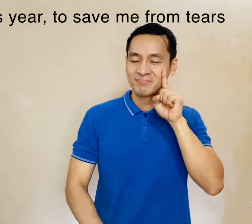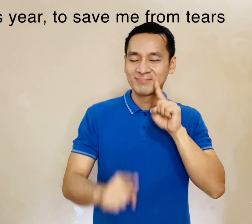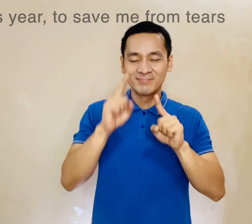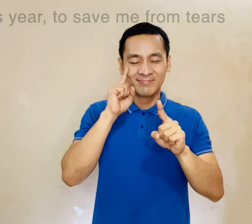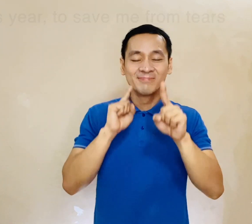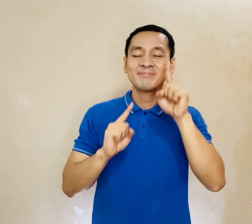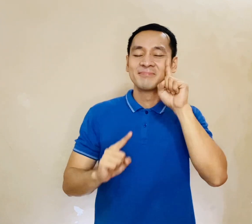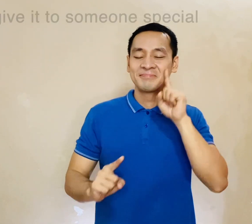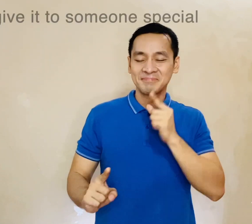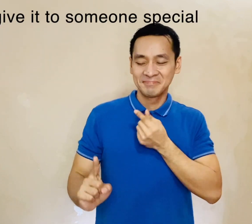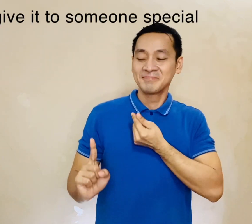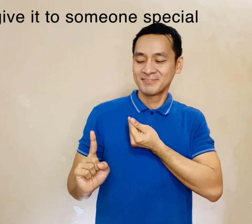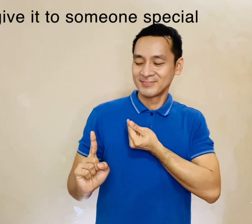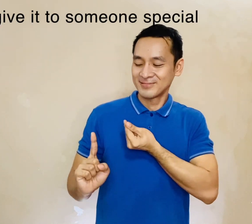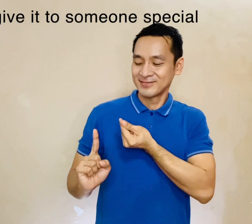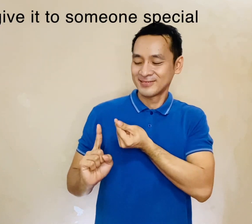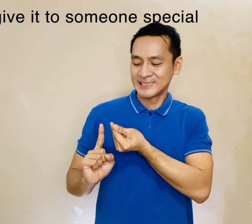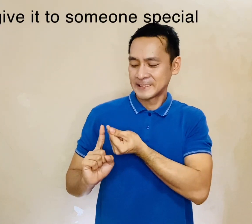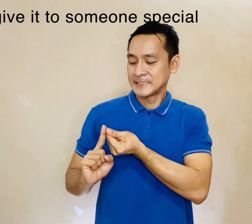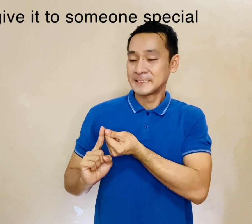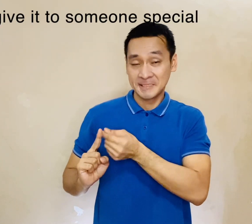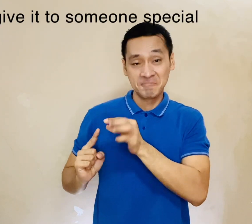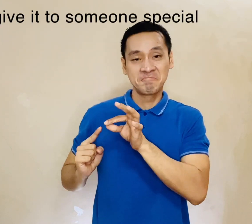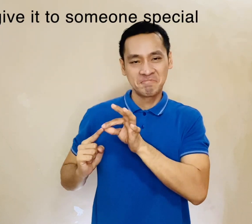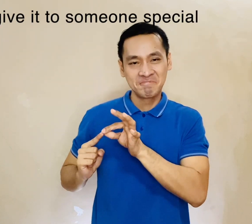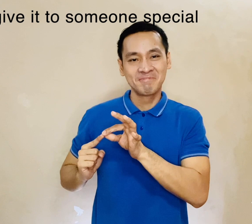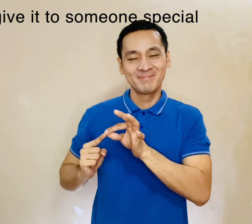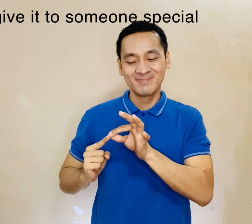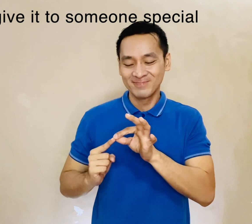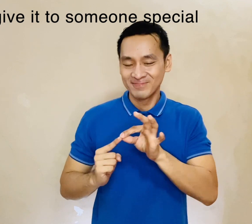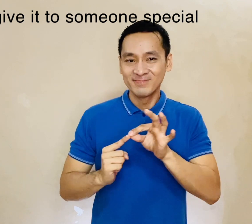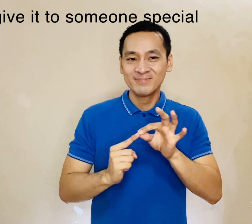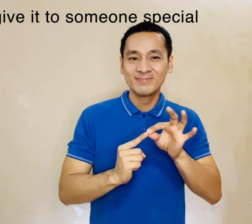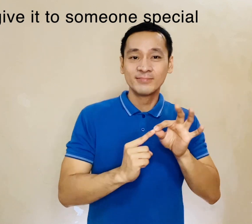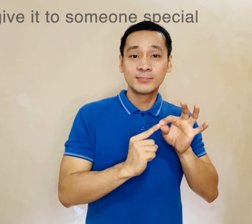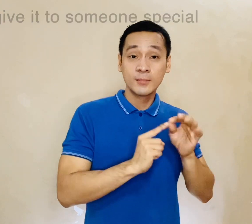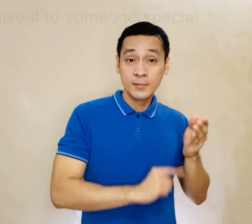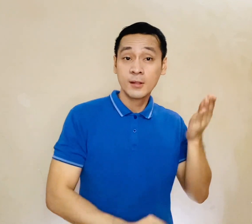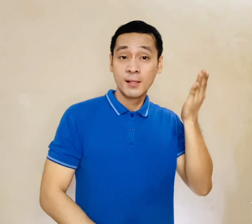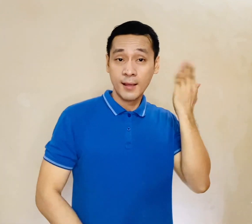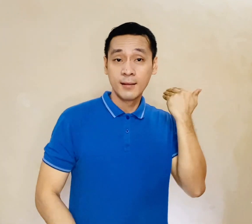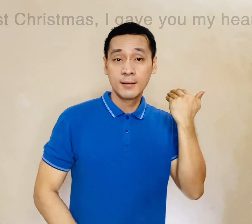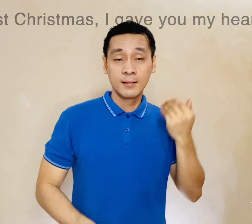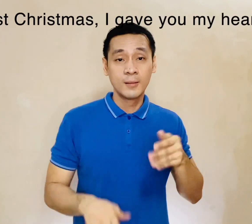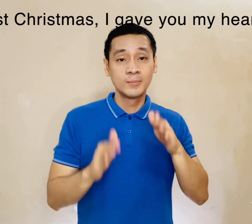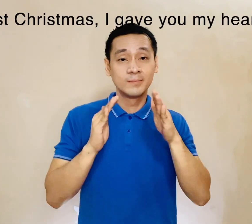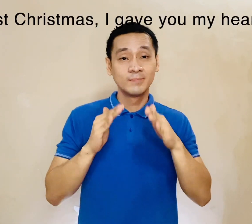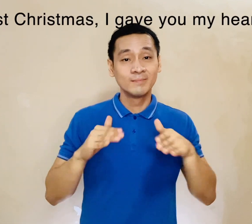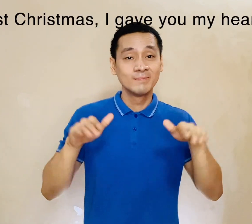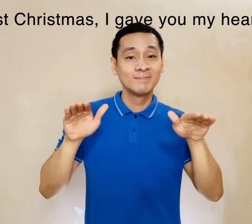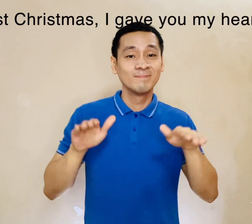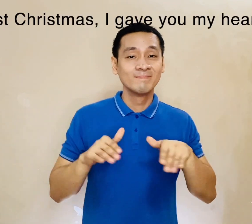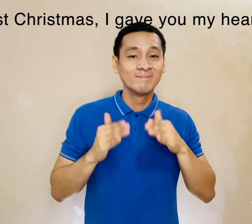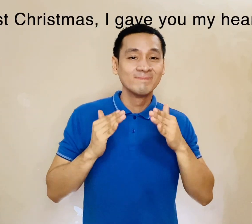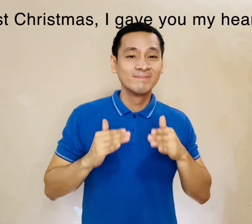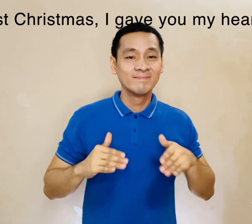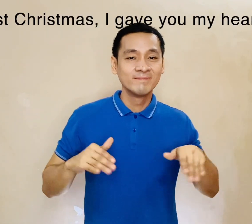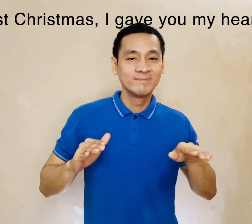I'm gon' give it to someone special Special Last Christmas I gave